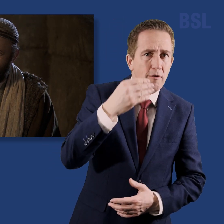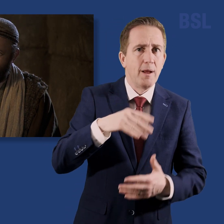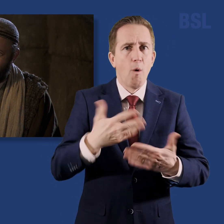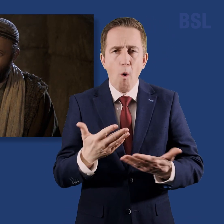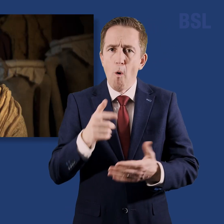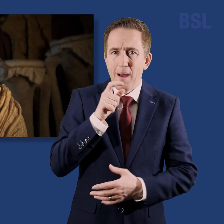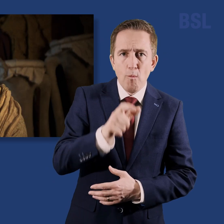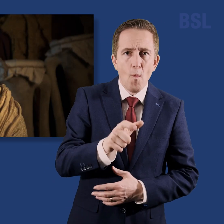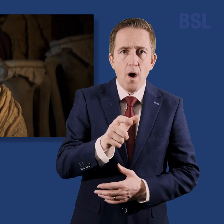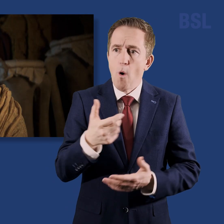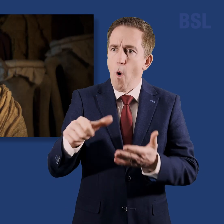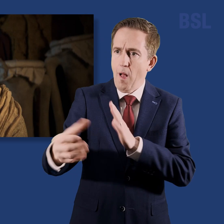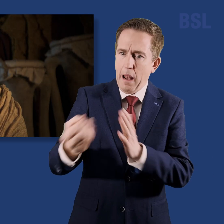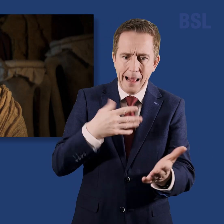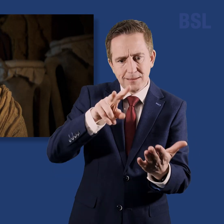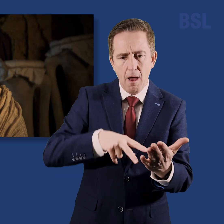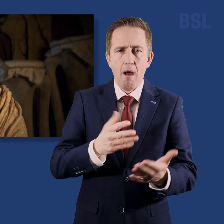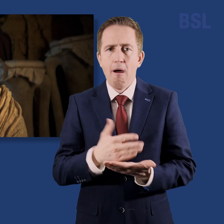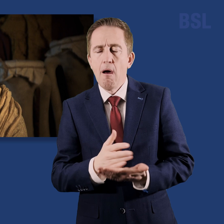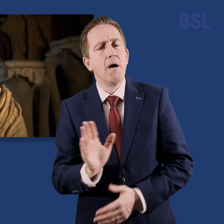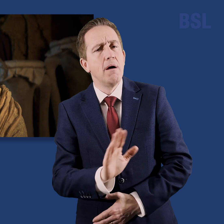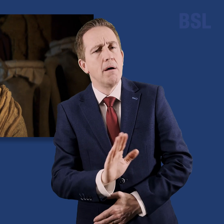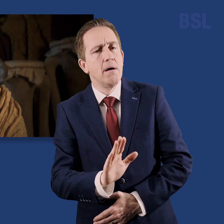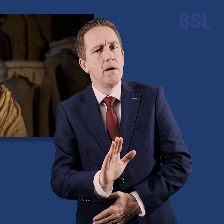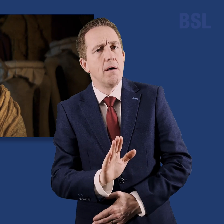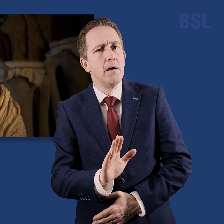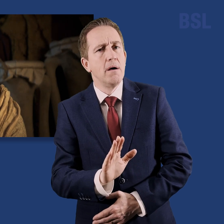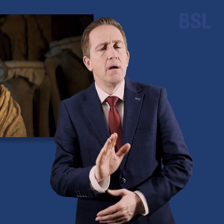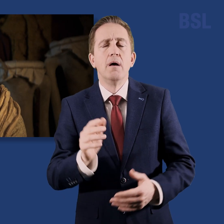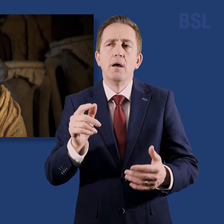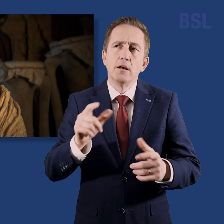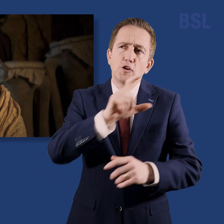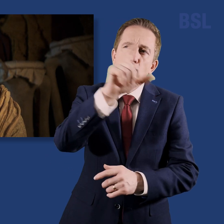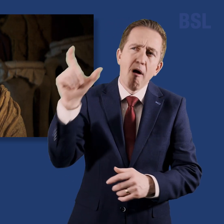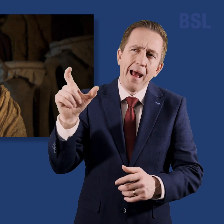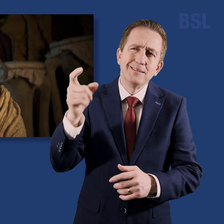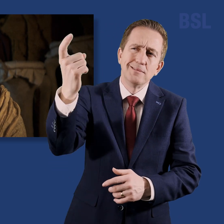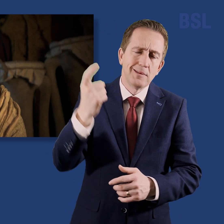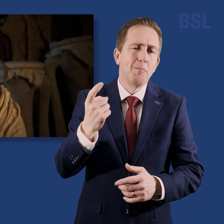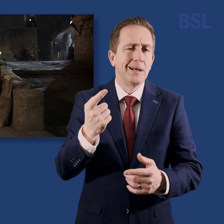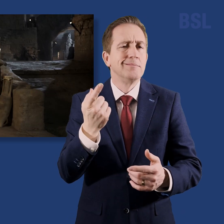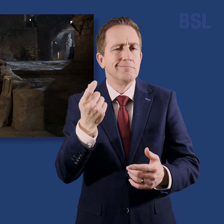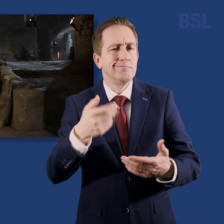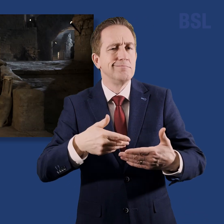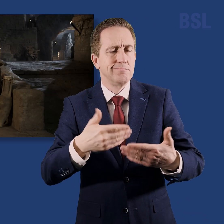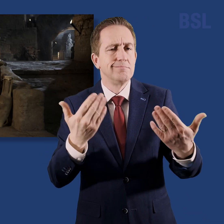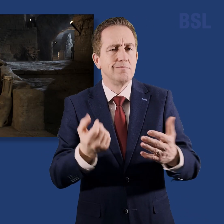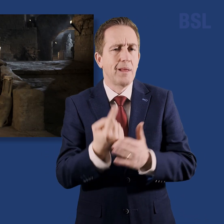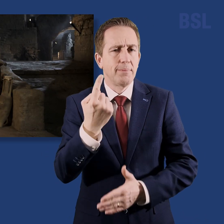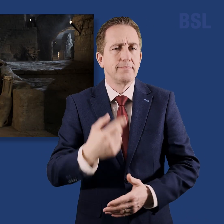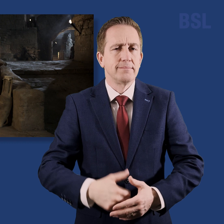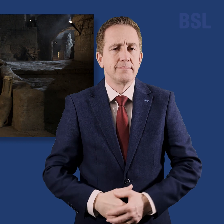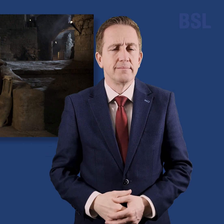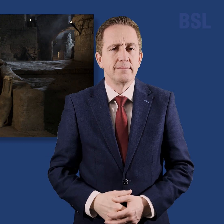word, nor by letter as from us, is that the day of Christ is at hand.